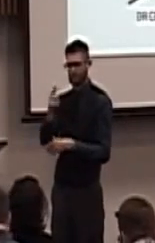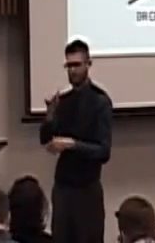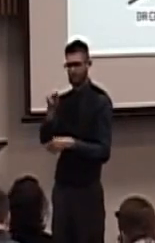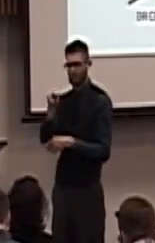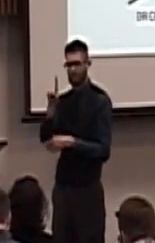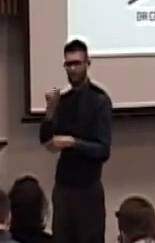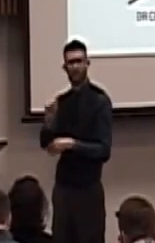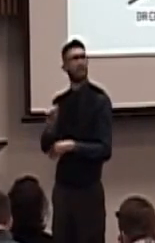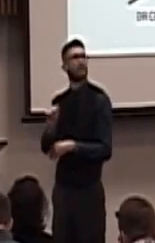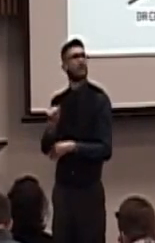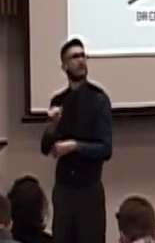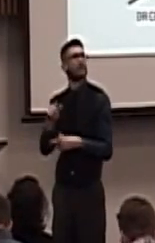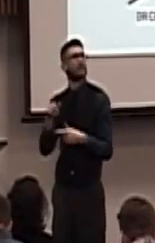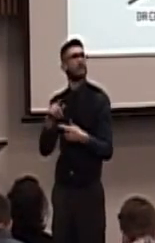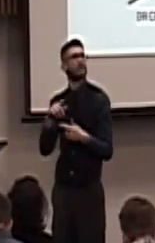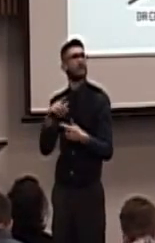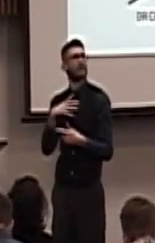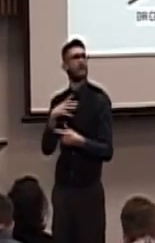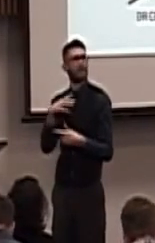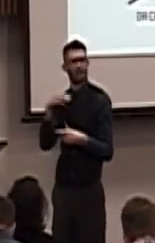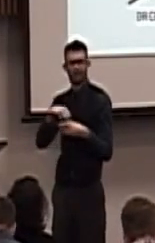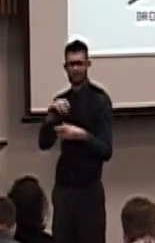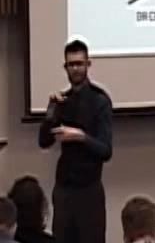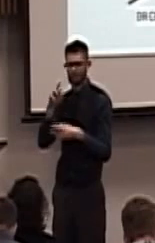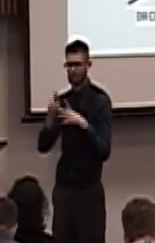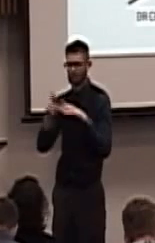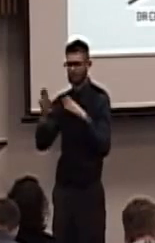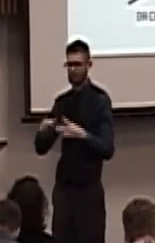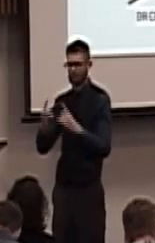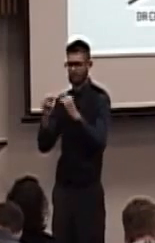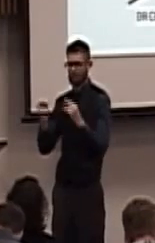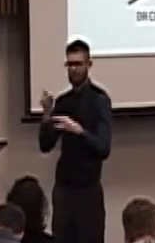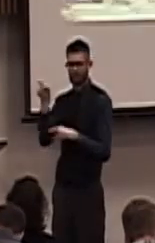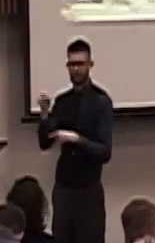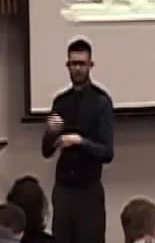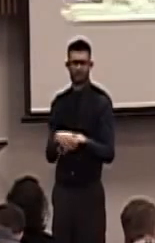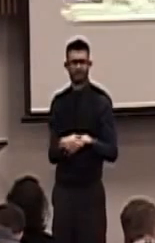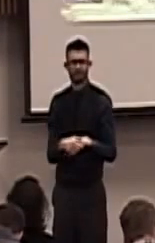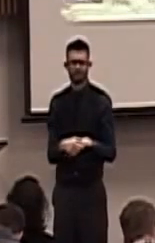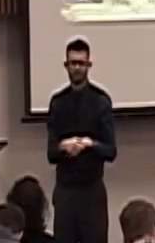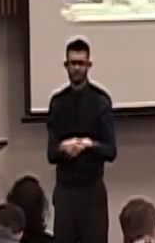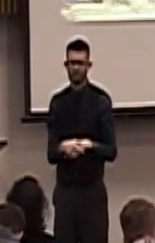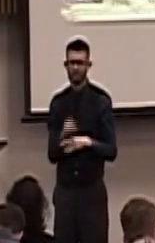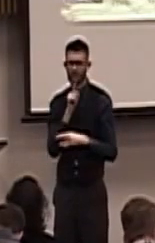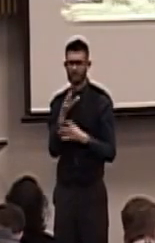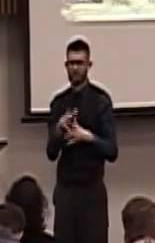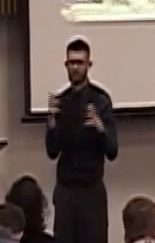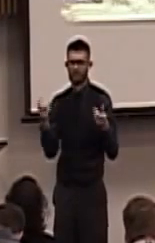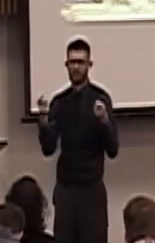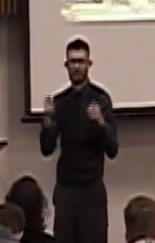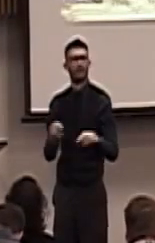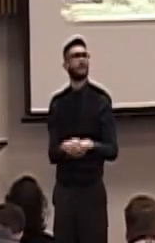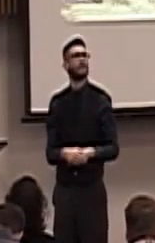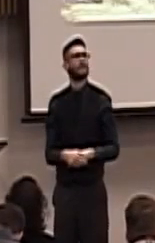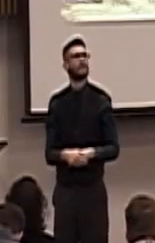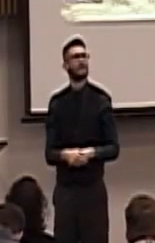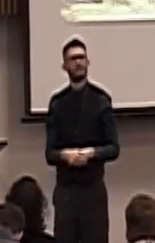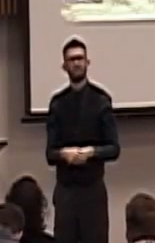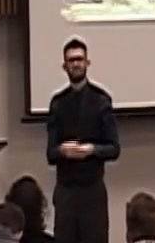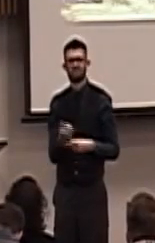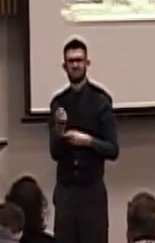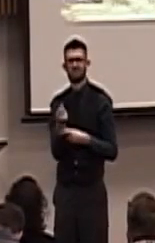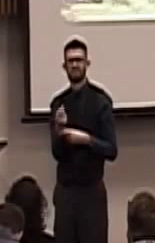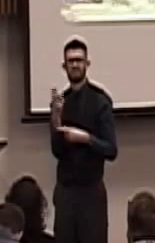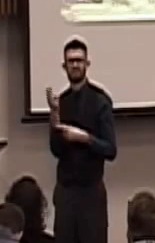Kitiandongo refugee camp. And so much going on. Just a little bit of a history.